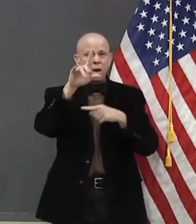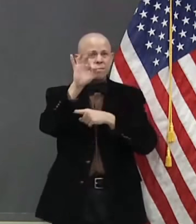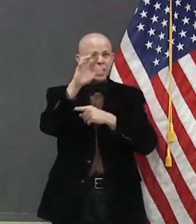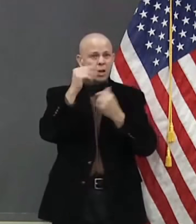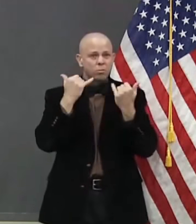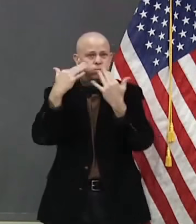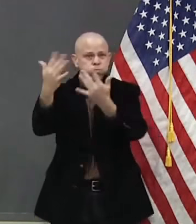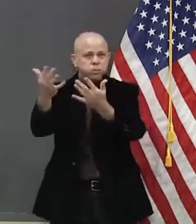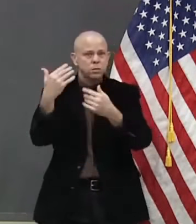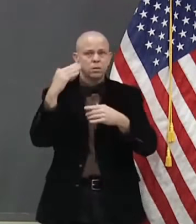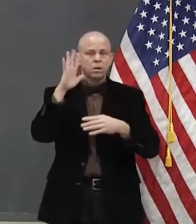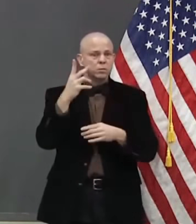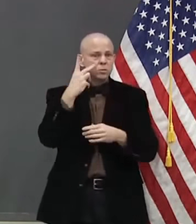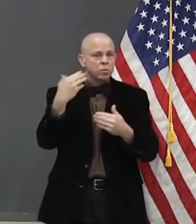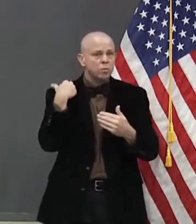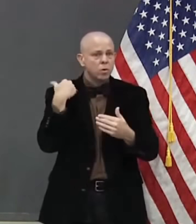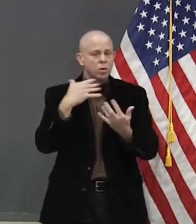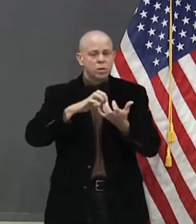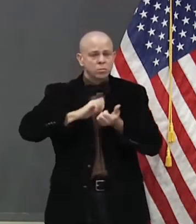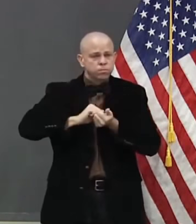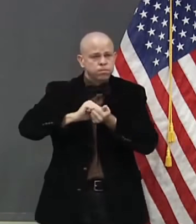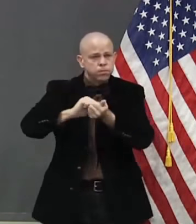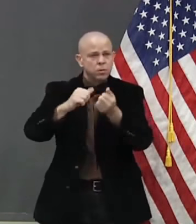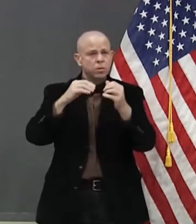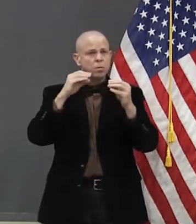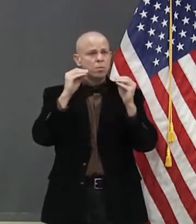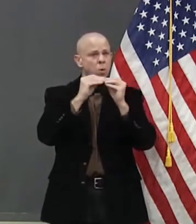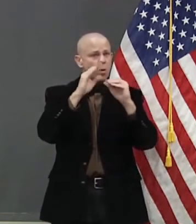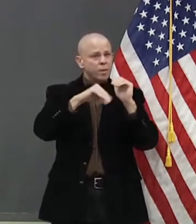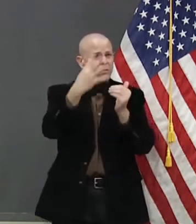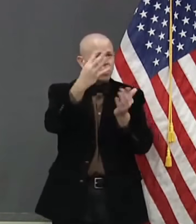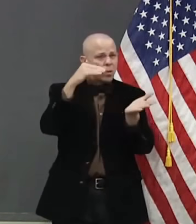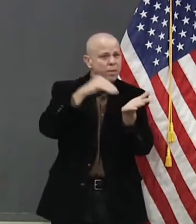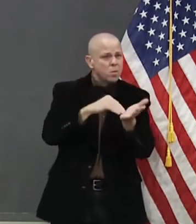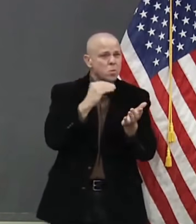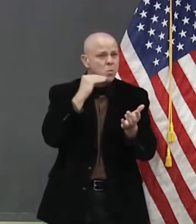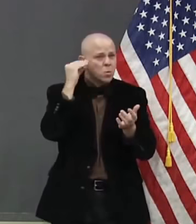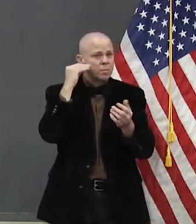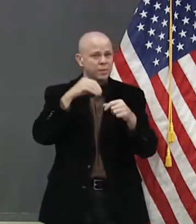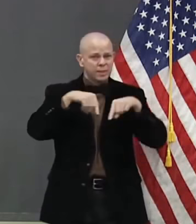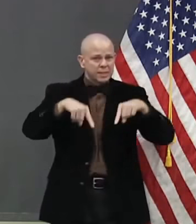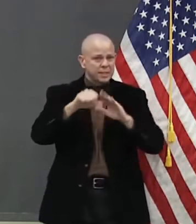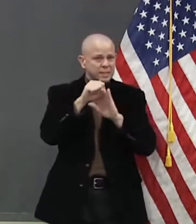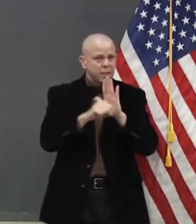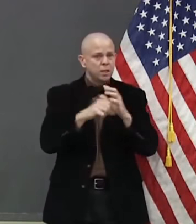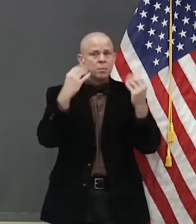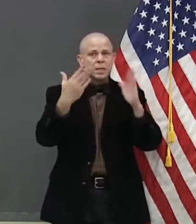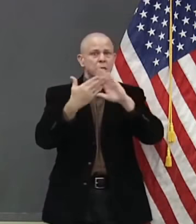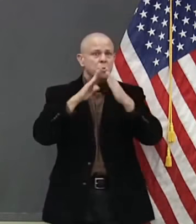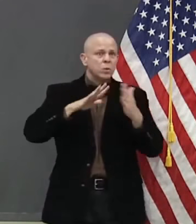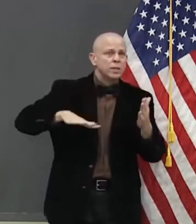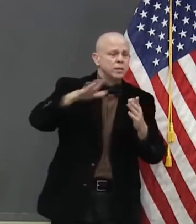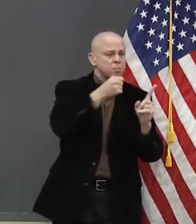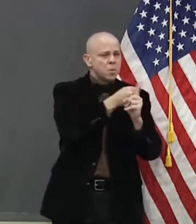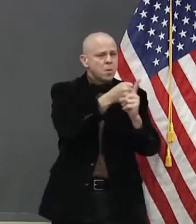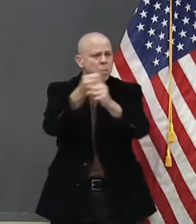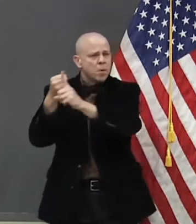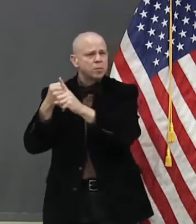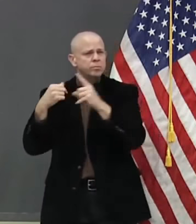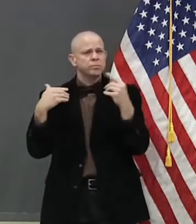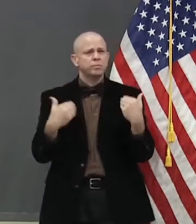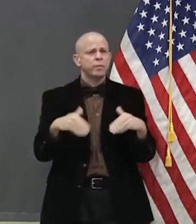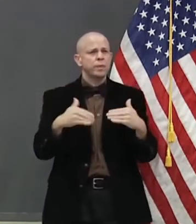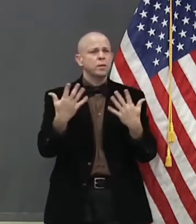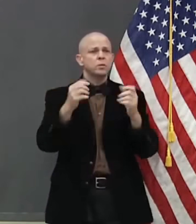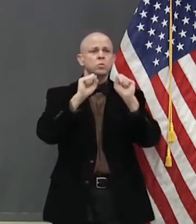destroyed over 4,000 homes in this state and a number of communities, to the issues of social